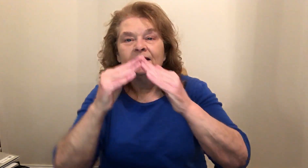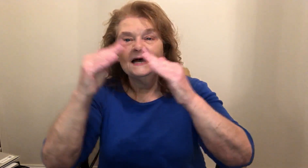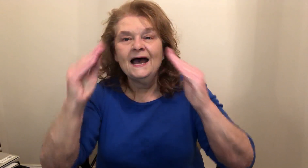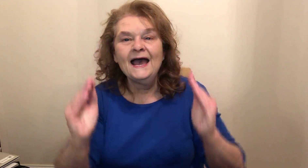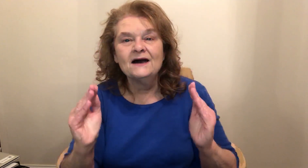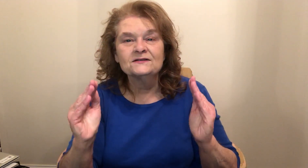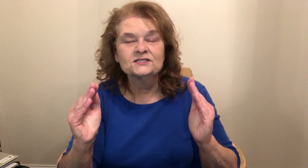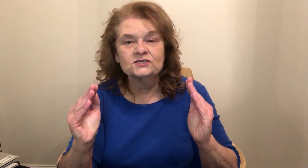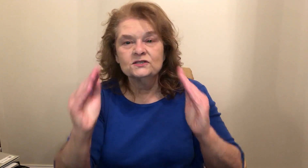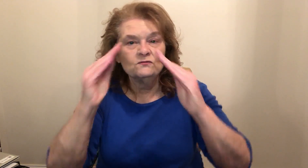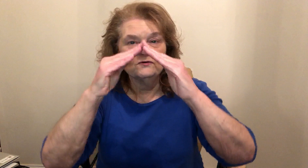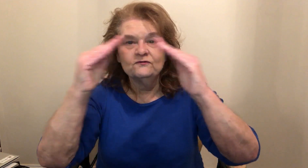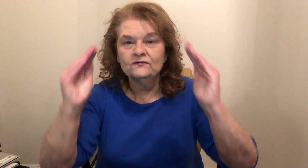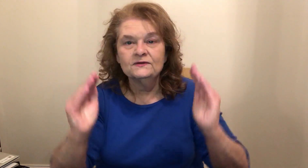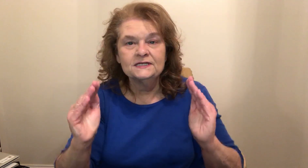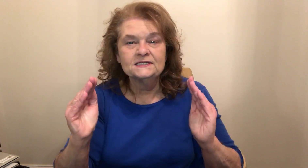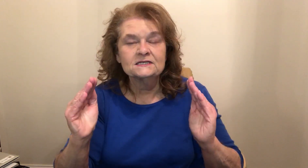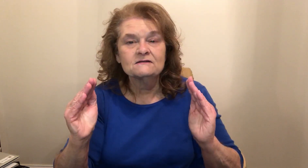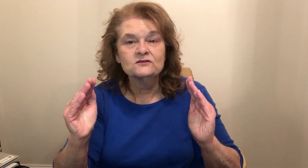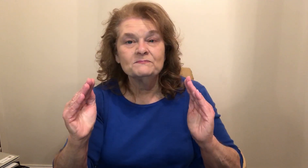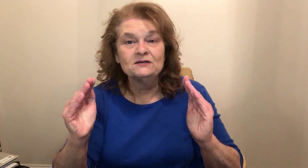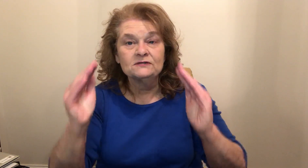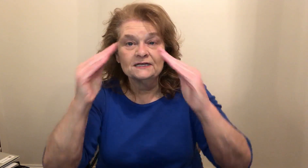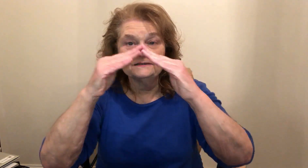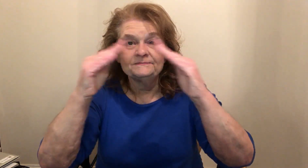a house, just the roof. And this is also building.